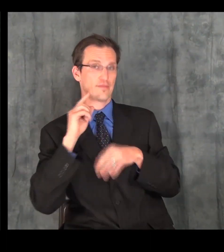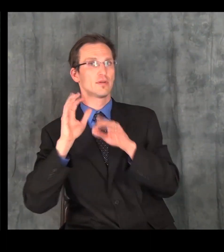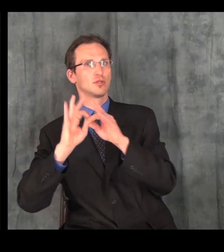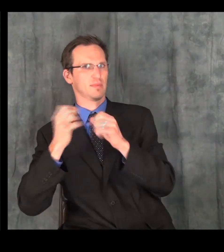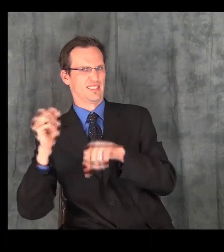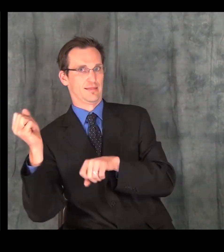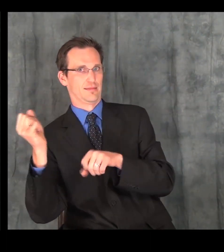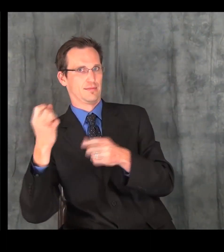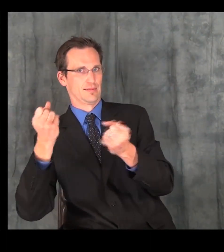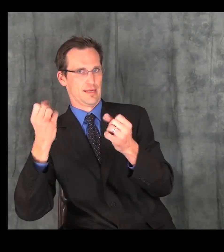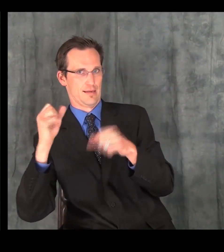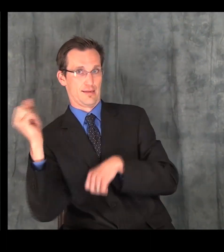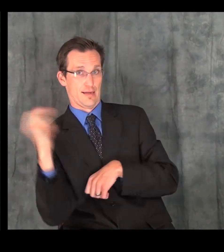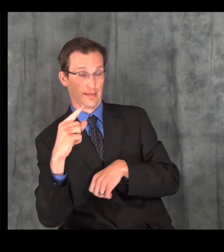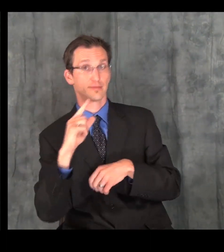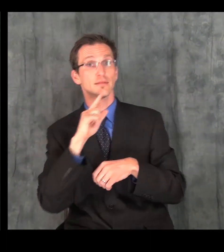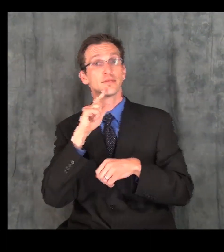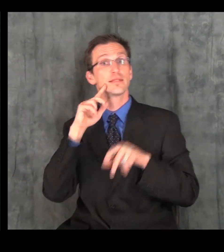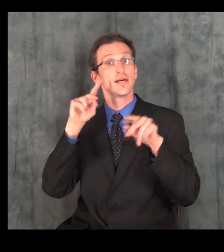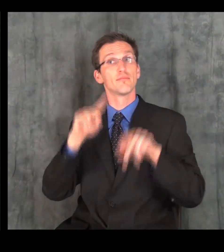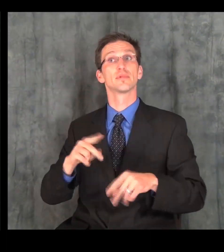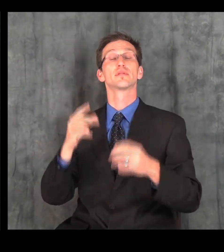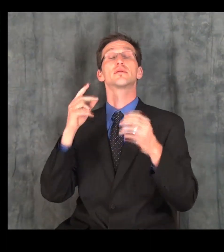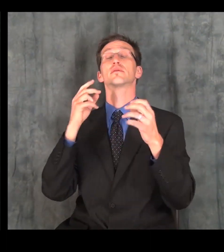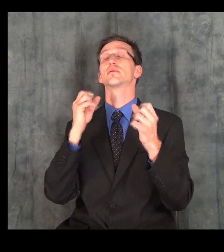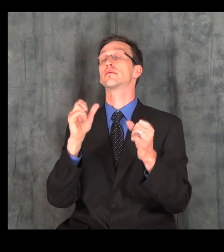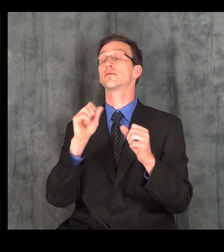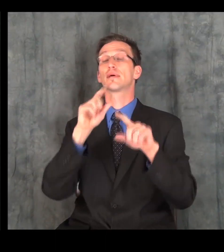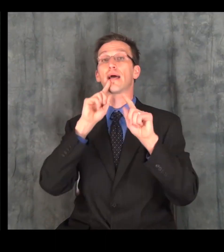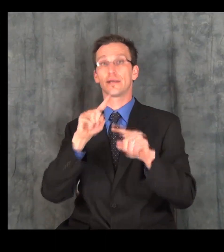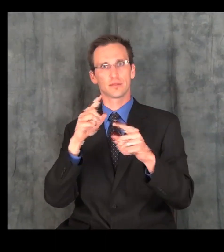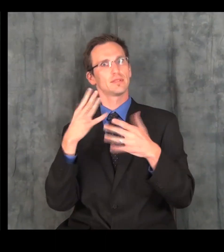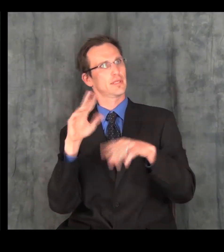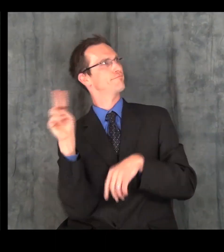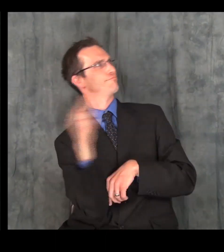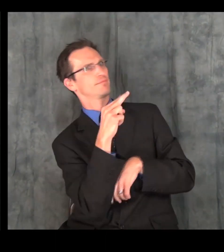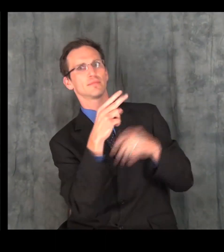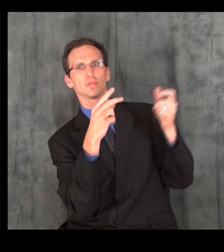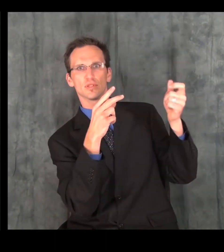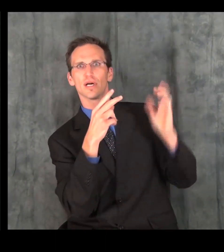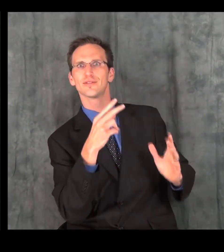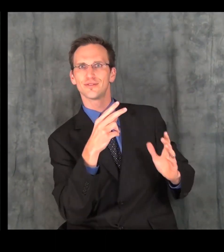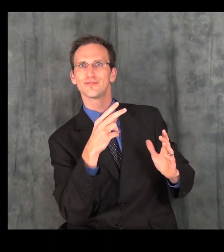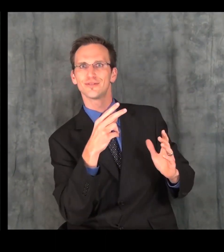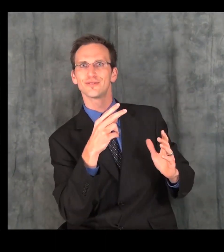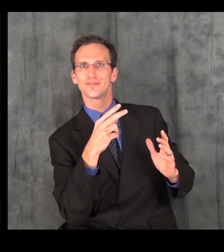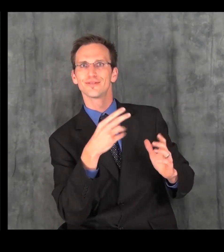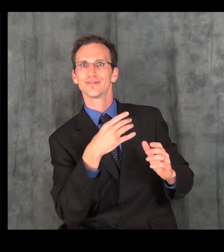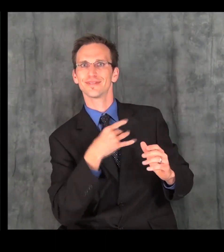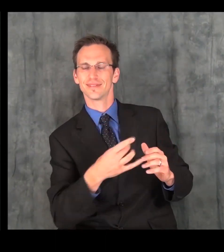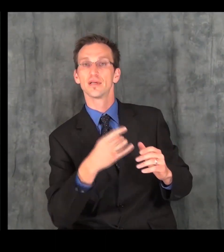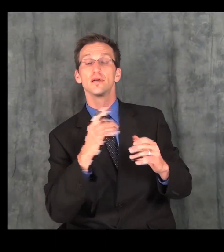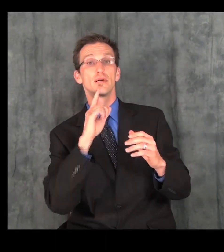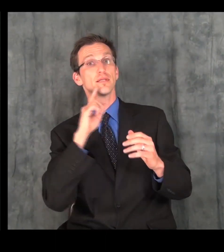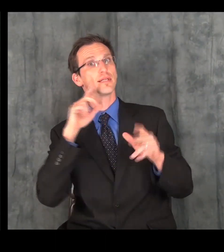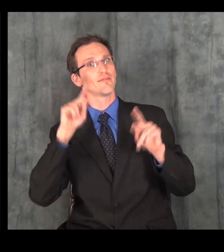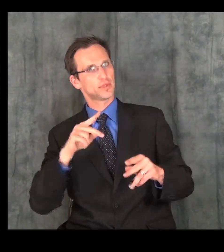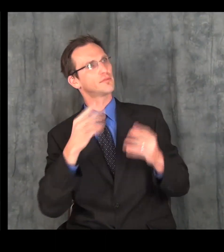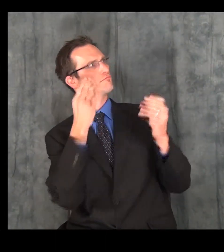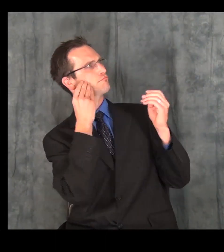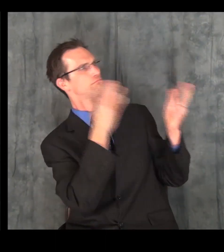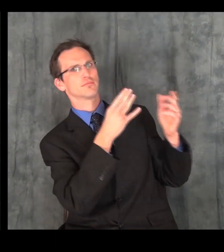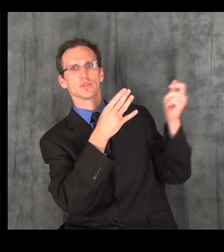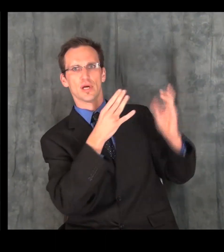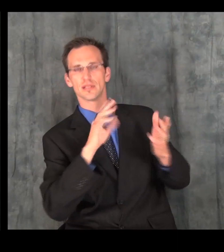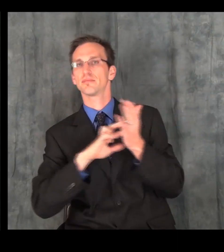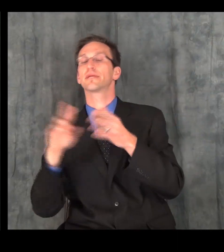person responded, he actually looked away and looked towards the judge, which I thought was very interesting. He was looking at the person that he was giving the information